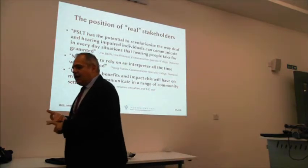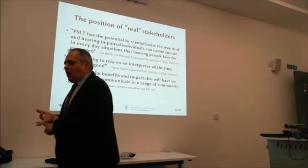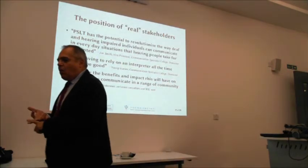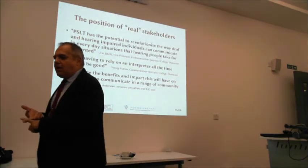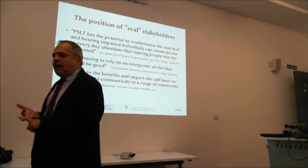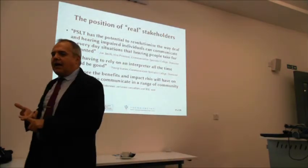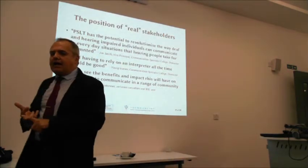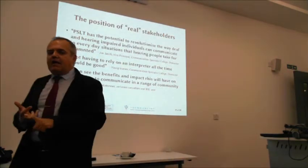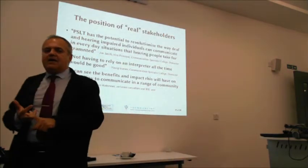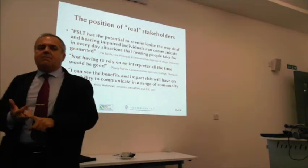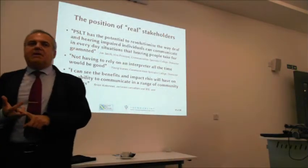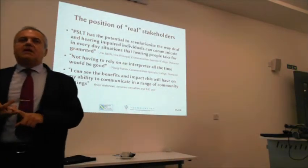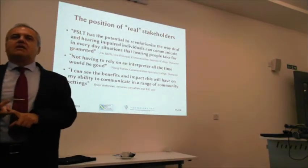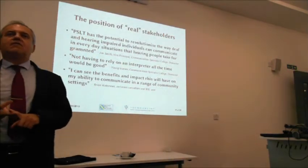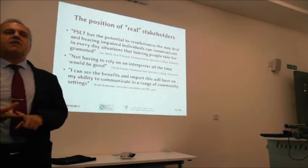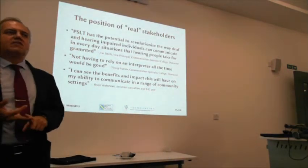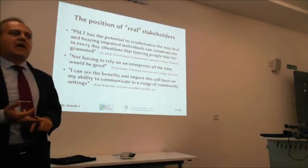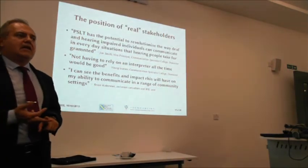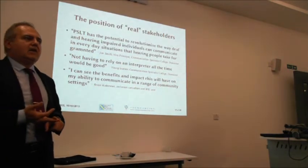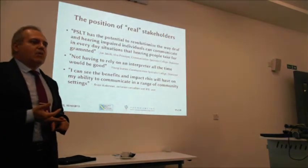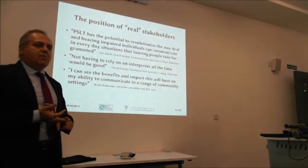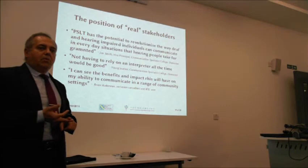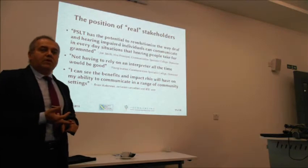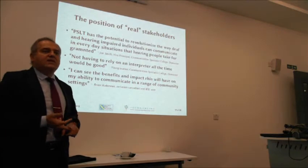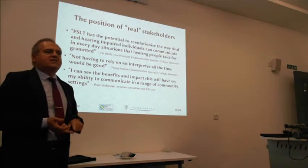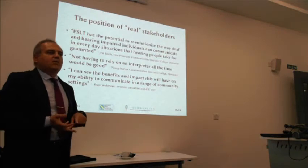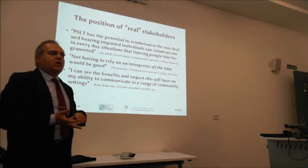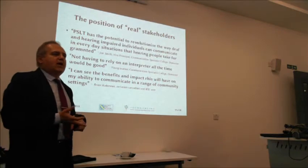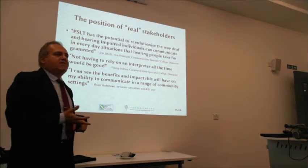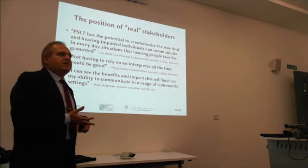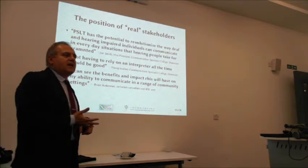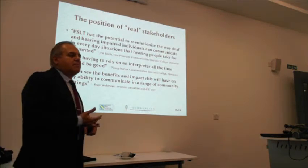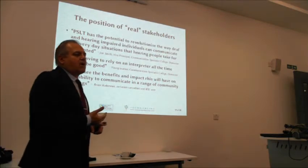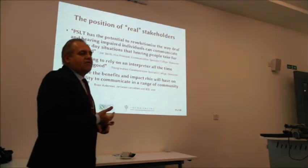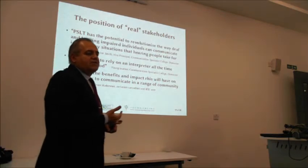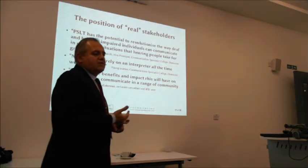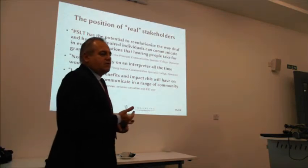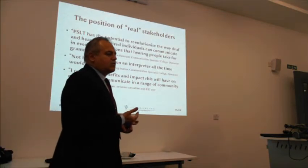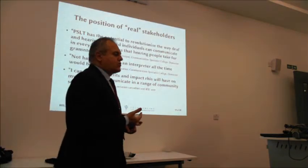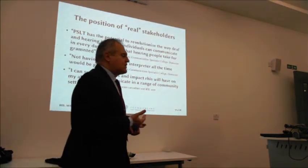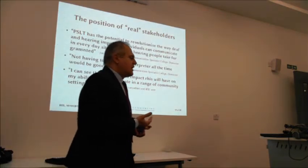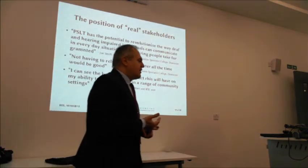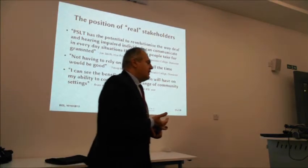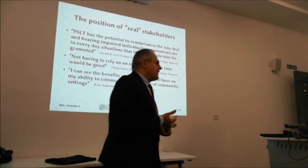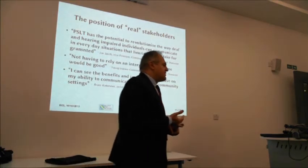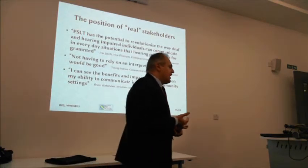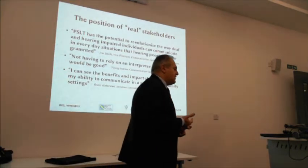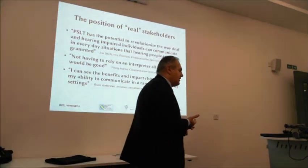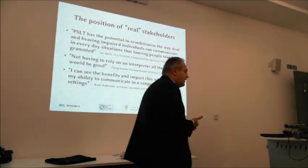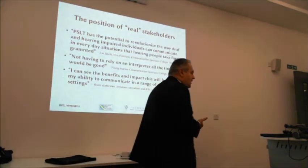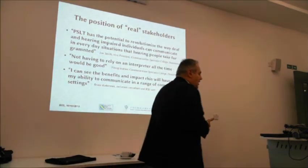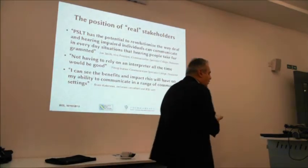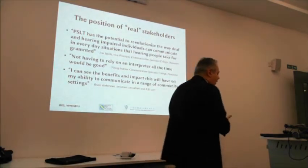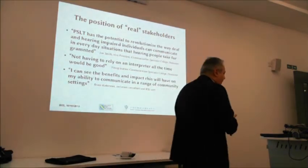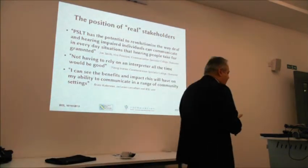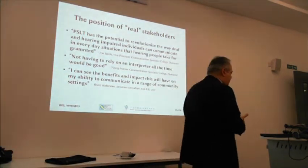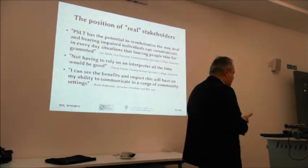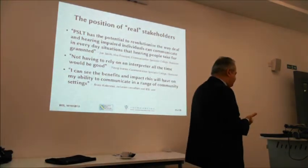we are beginning to try with the police so we have a number of institutions that are really excited we have the